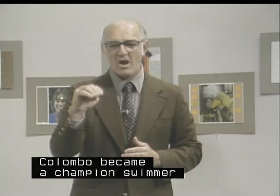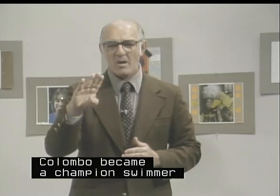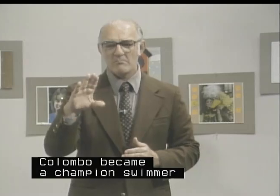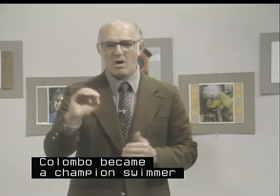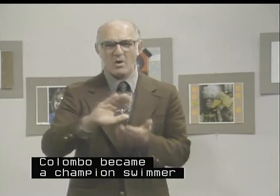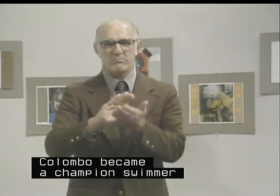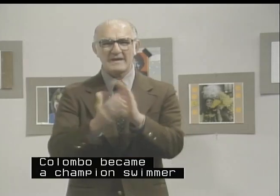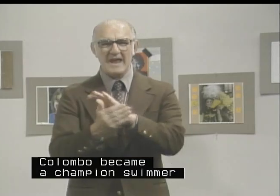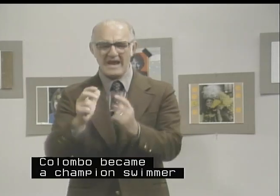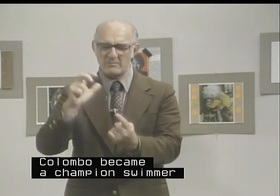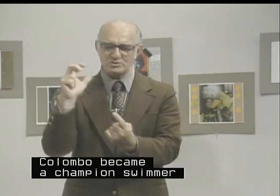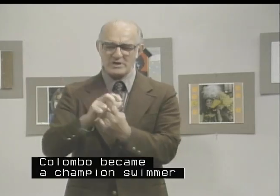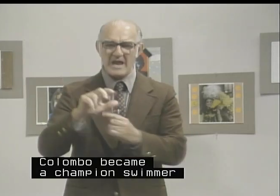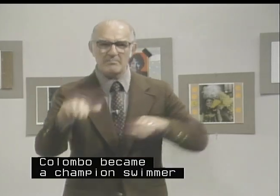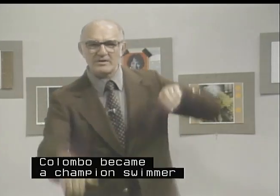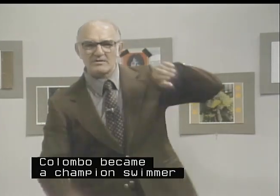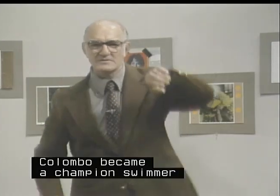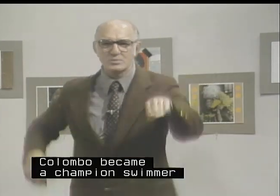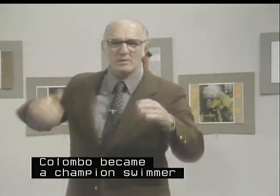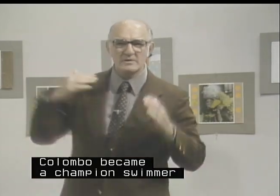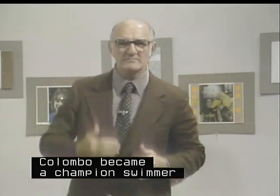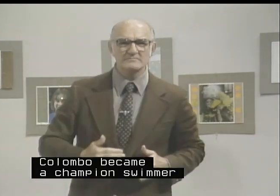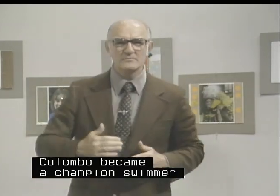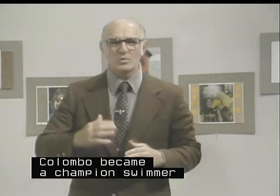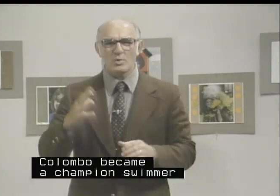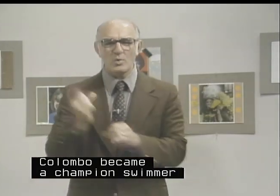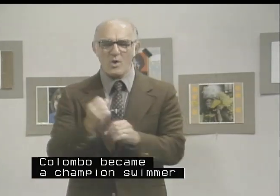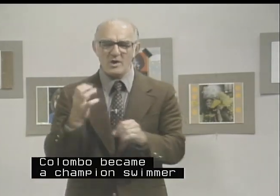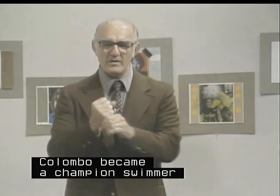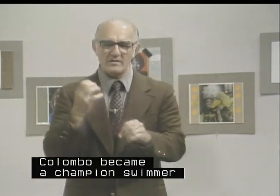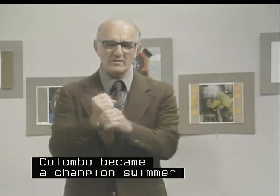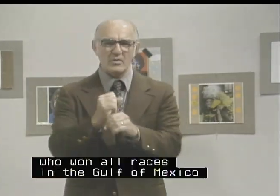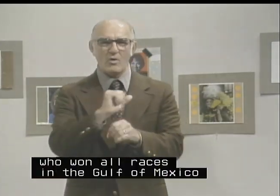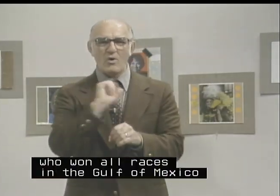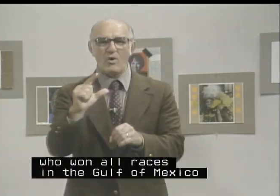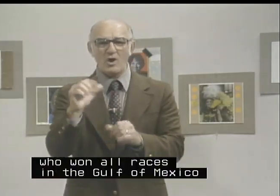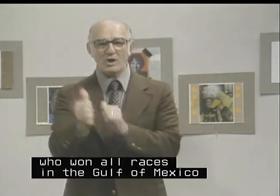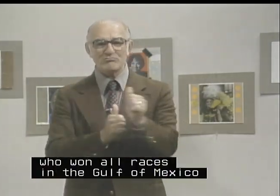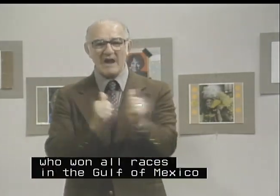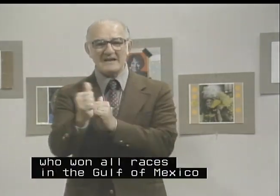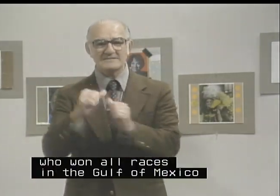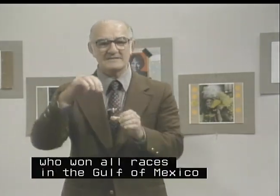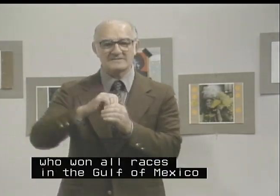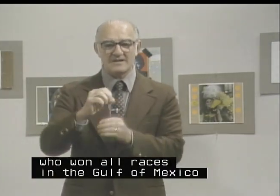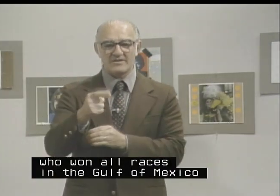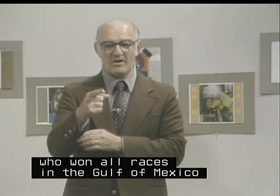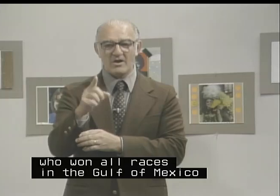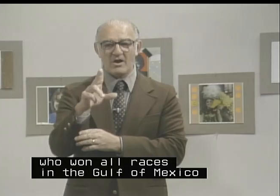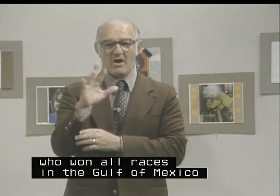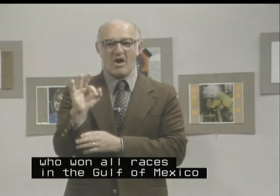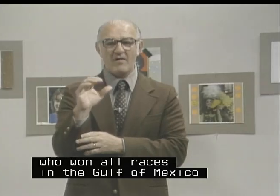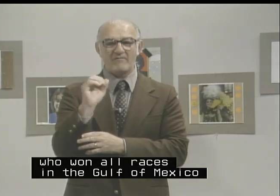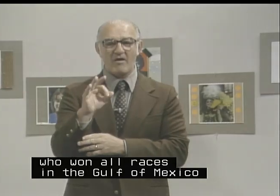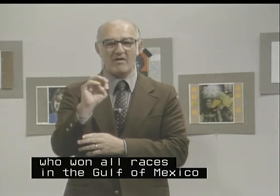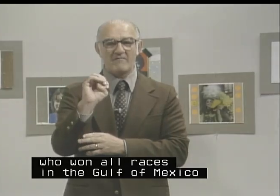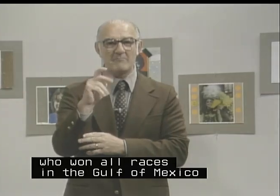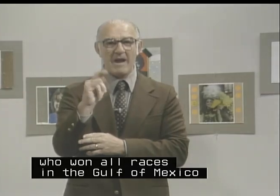Colombo became a champion swimmer who won all races in the Gulf of